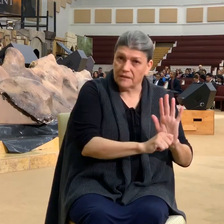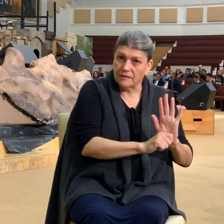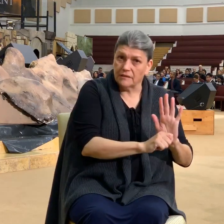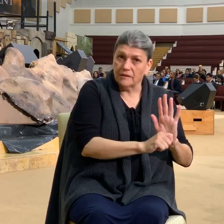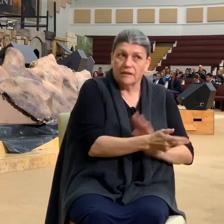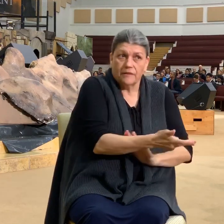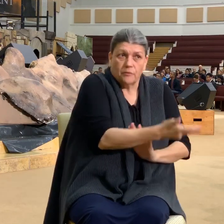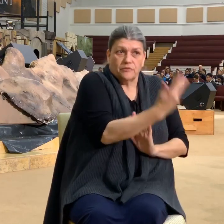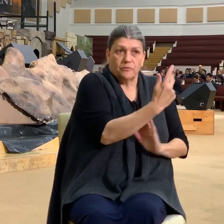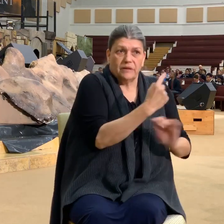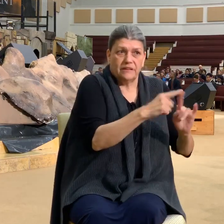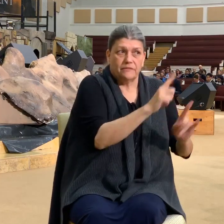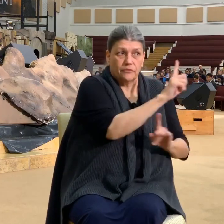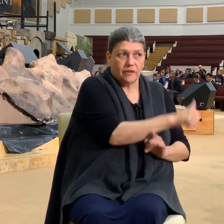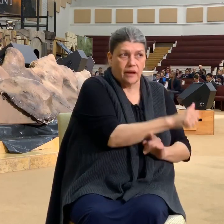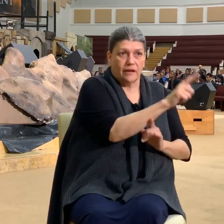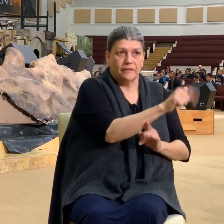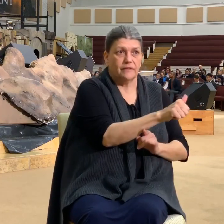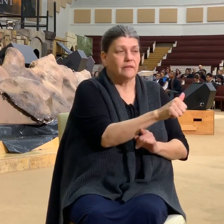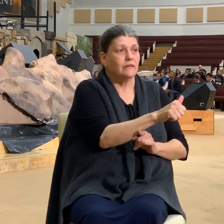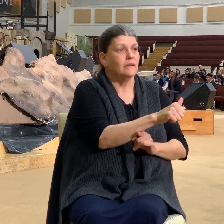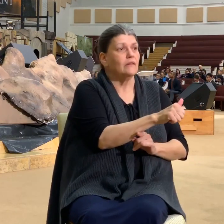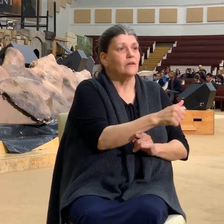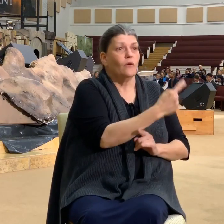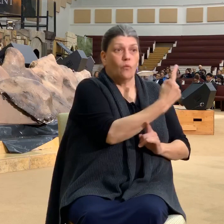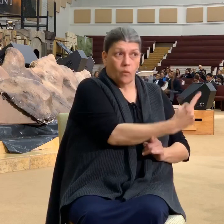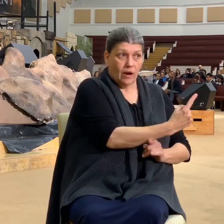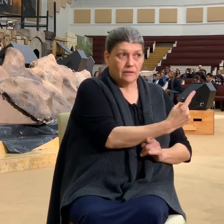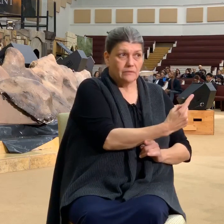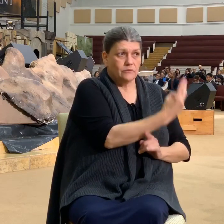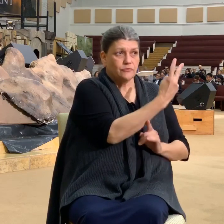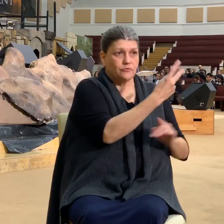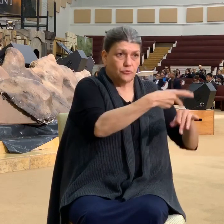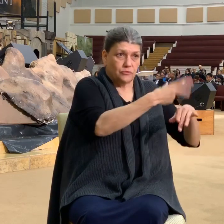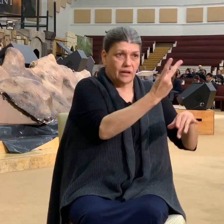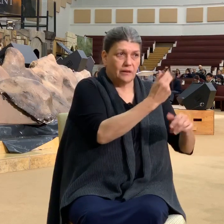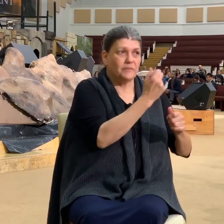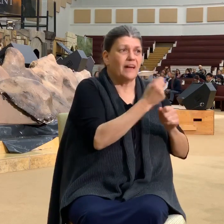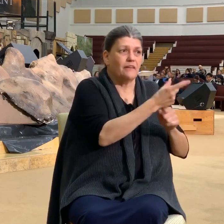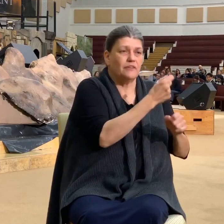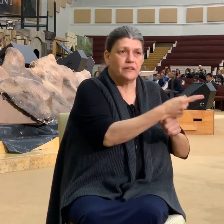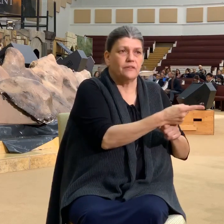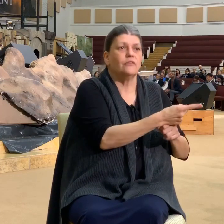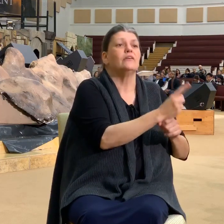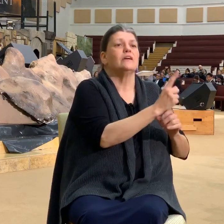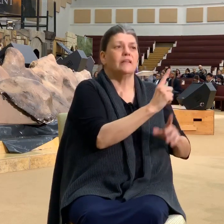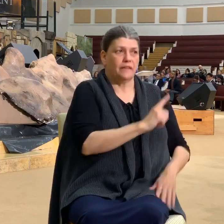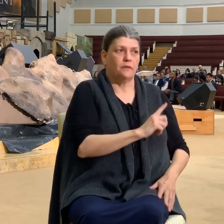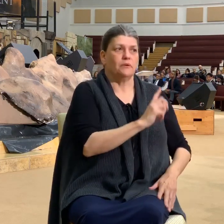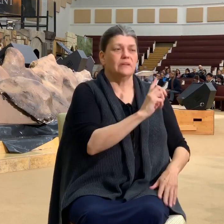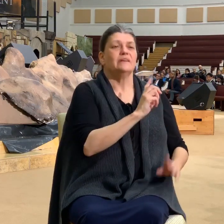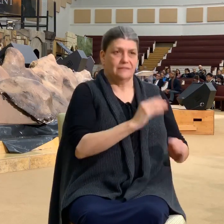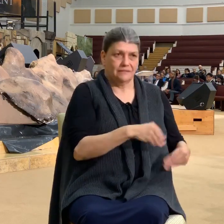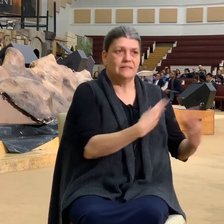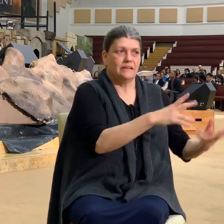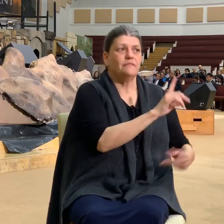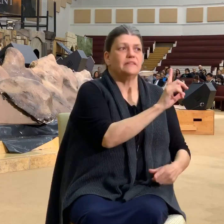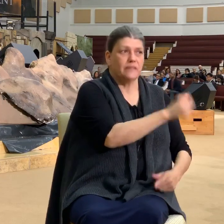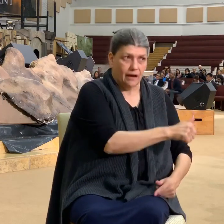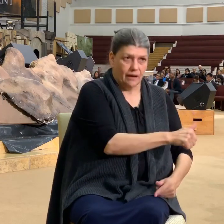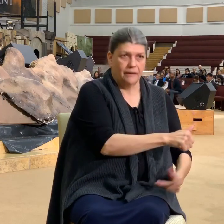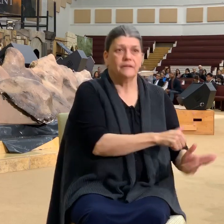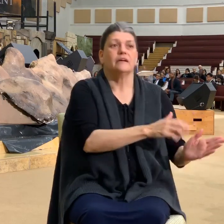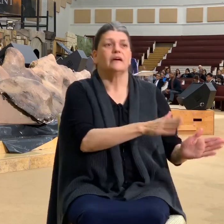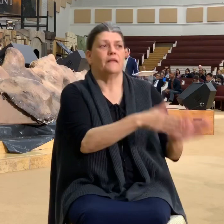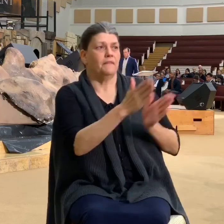were three tithes. They were given two times every year, and then every third year there was a third